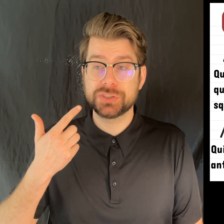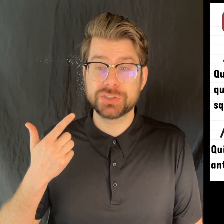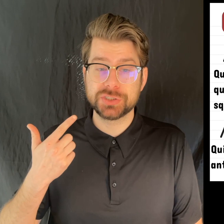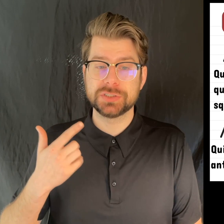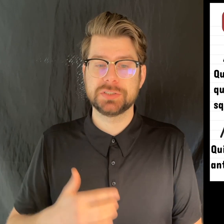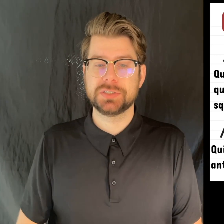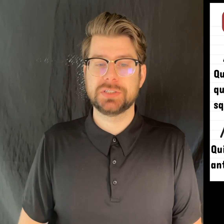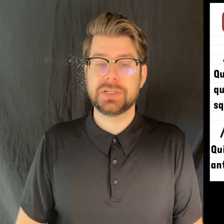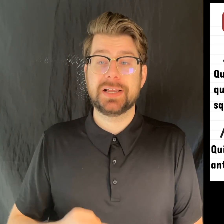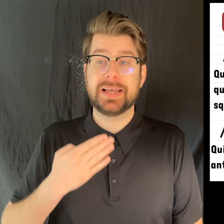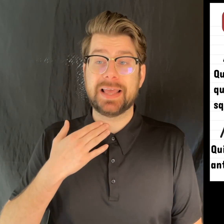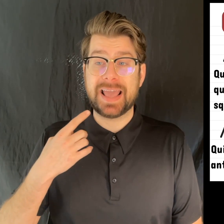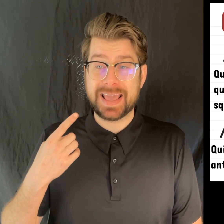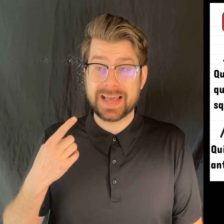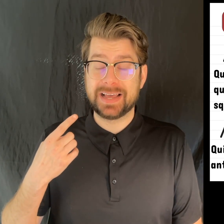squish, and